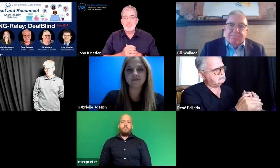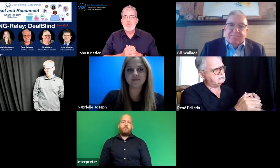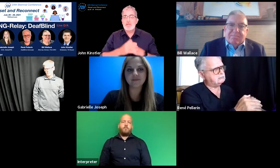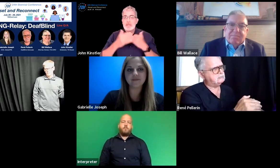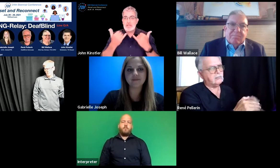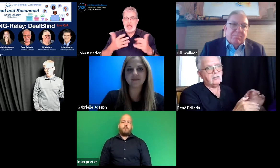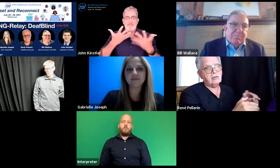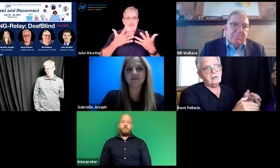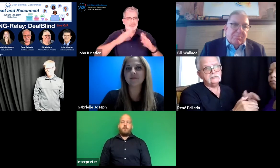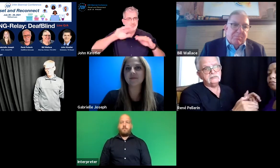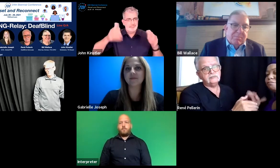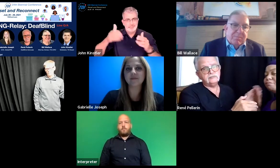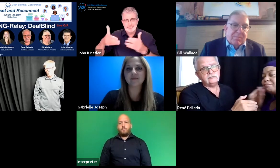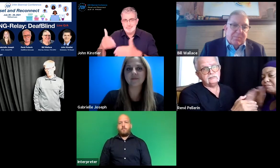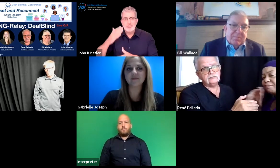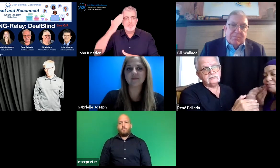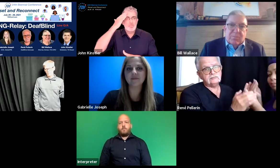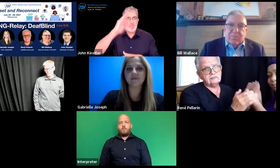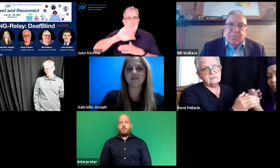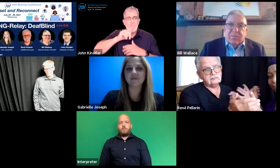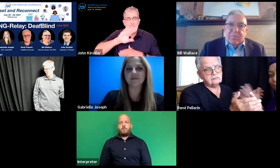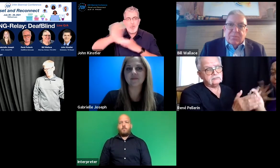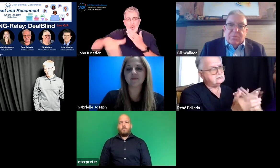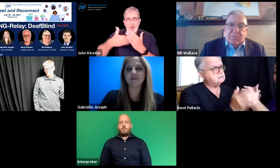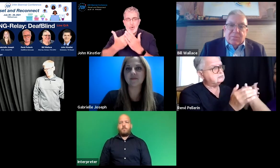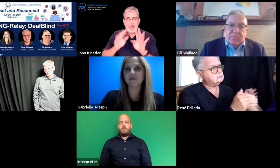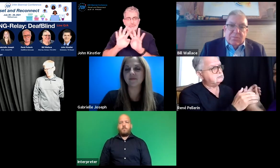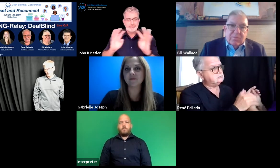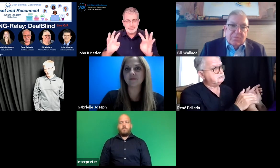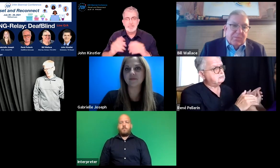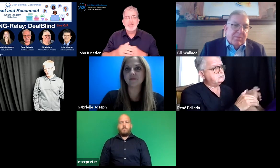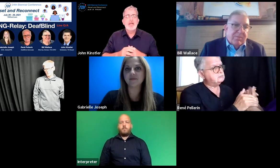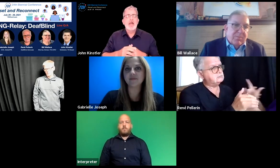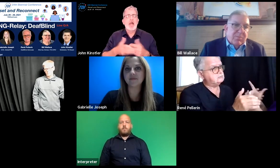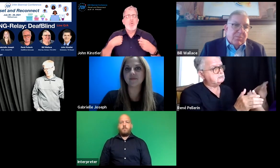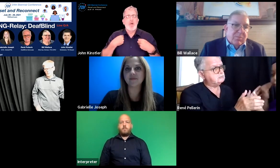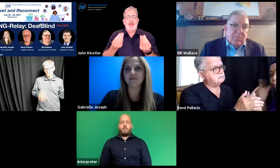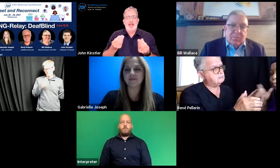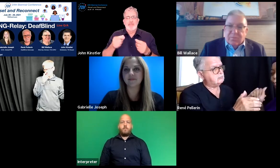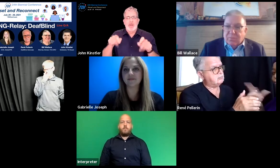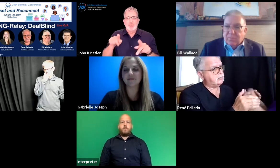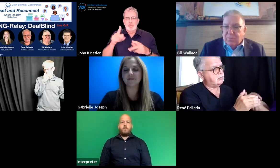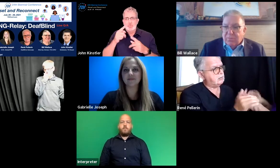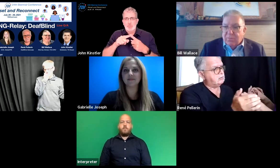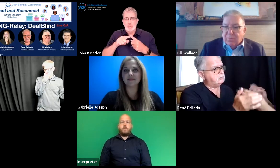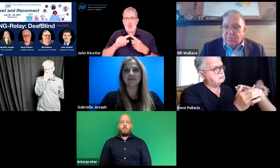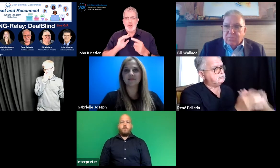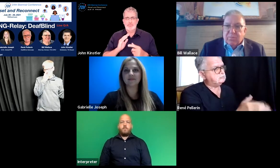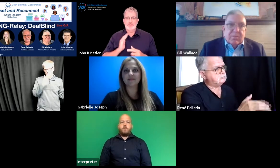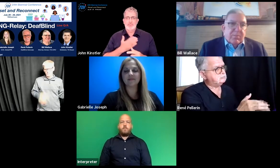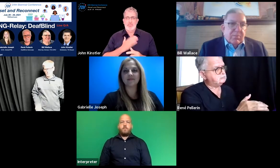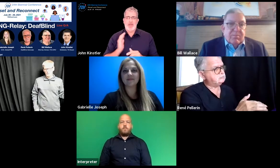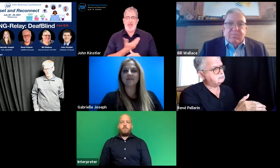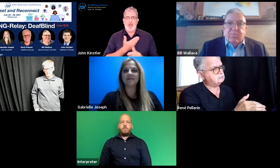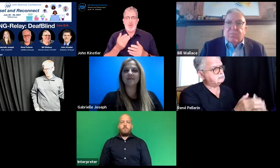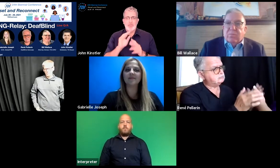Great, thank you so much for explaining that. So now that we've done the introductions and we know who the panelists are, I'd